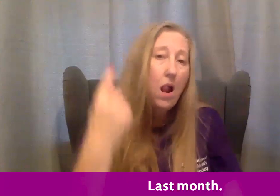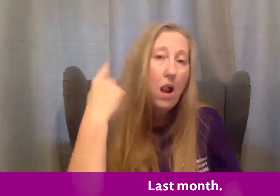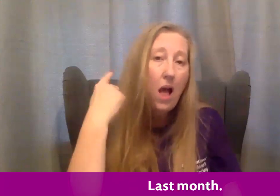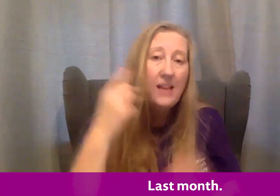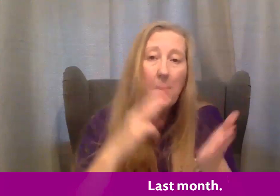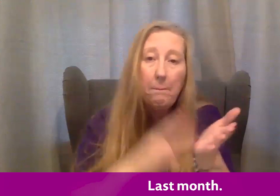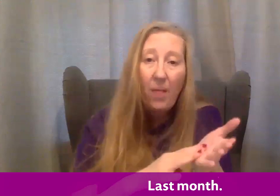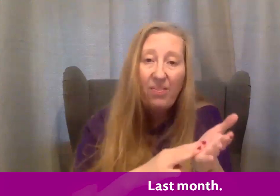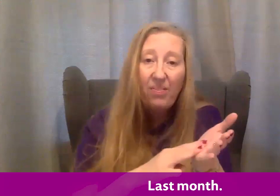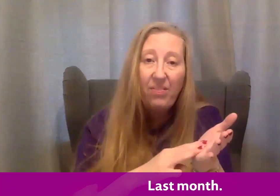Last month.